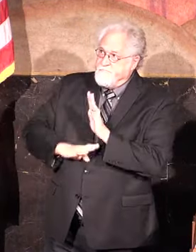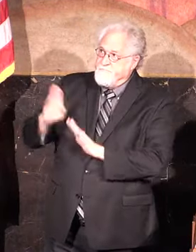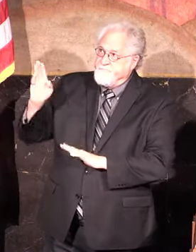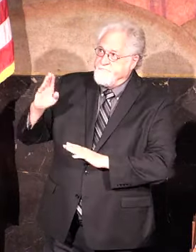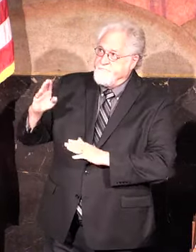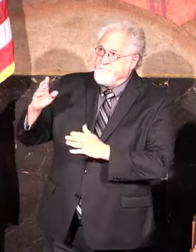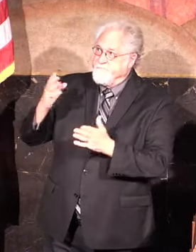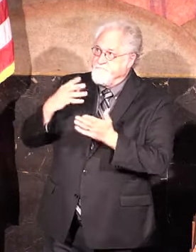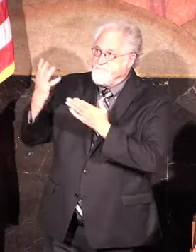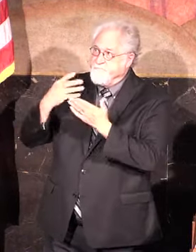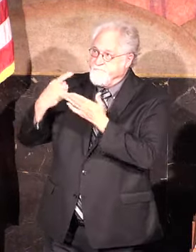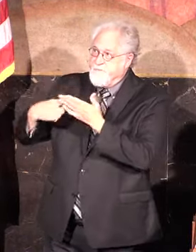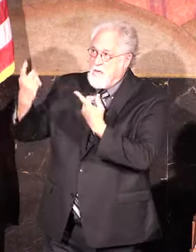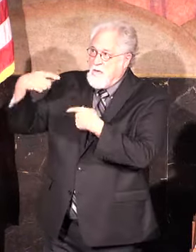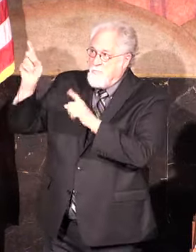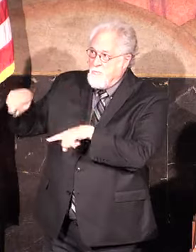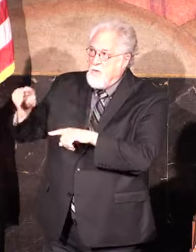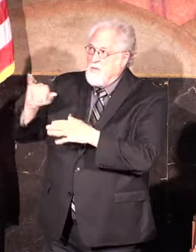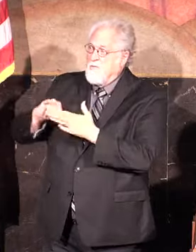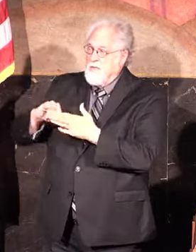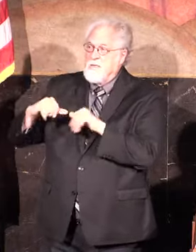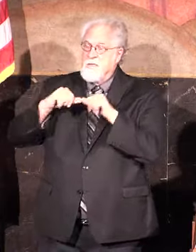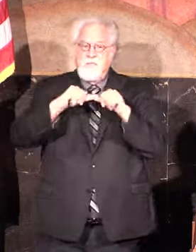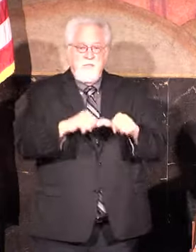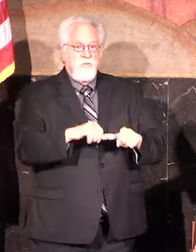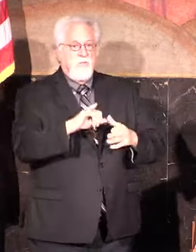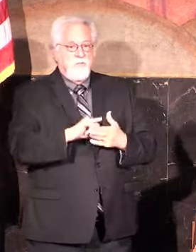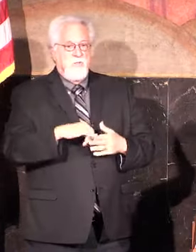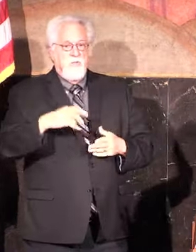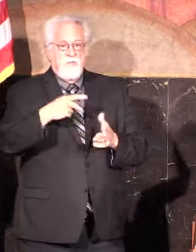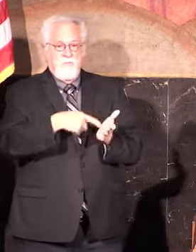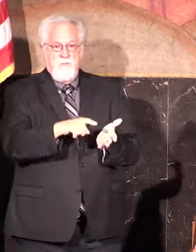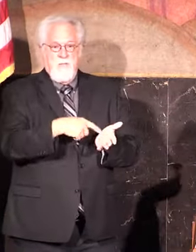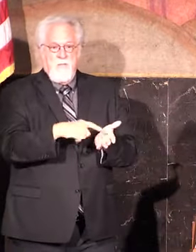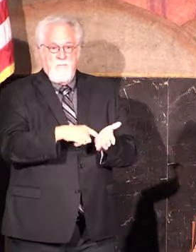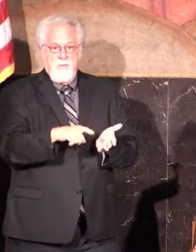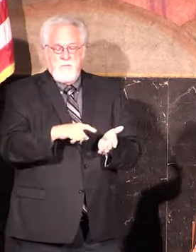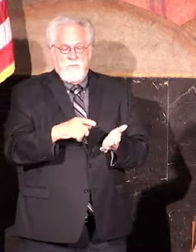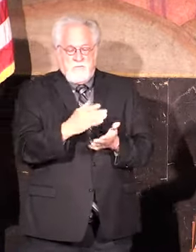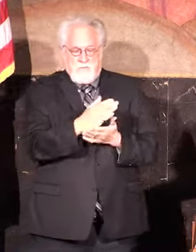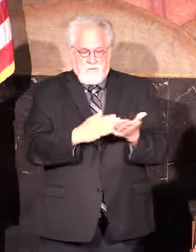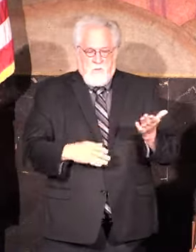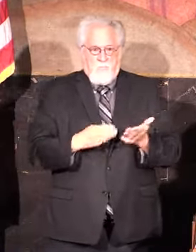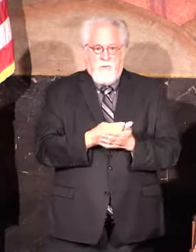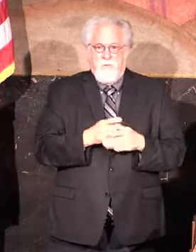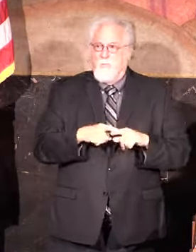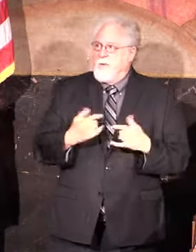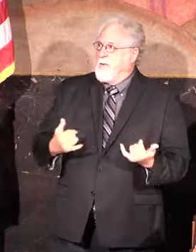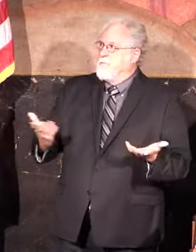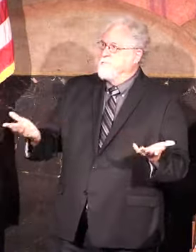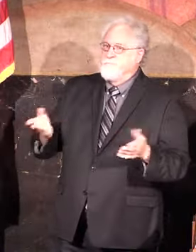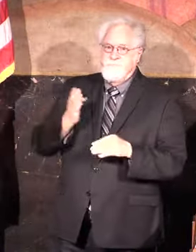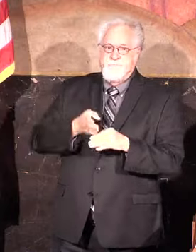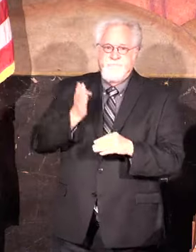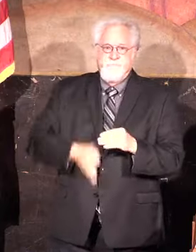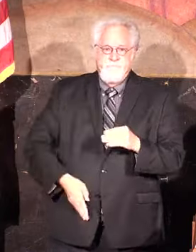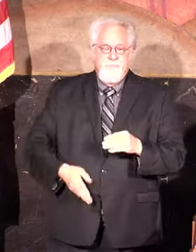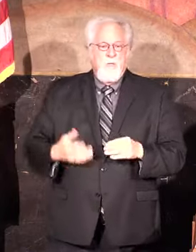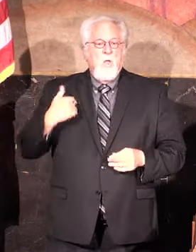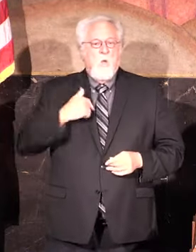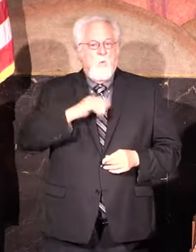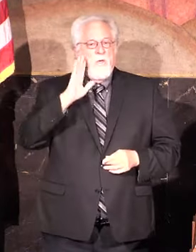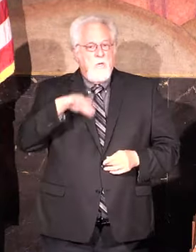negotiated compromise that would continue those benefits at least in some amount. But as of right now, they're over. We know